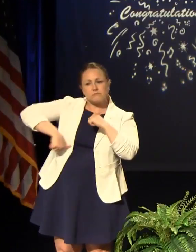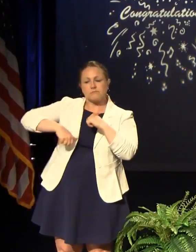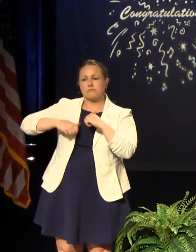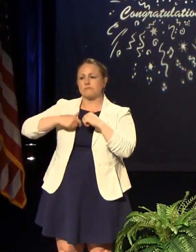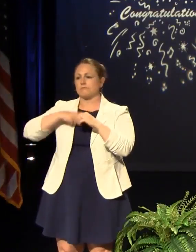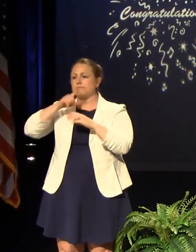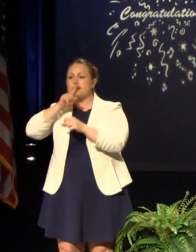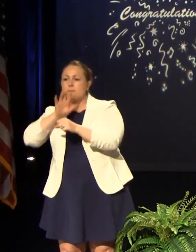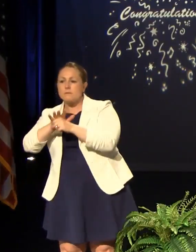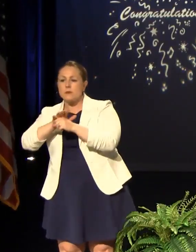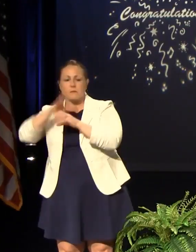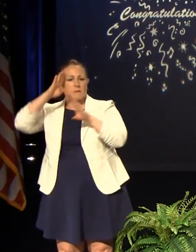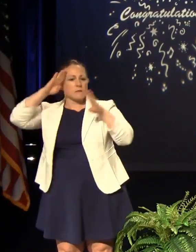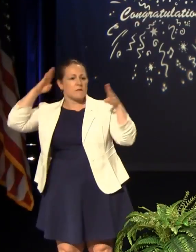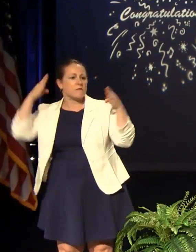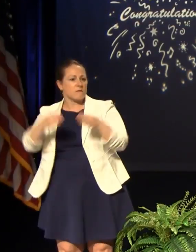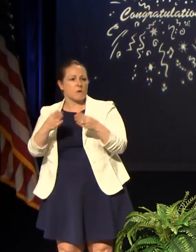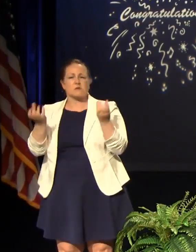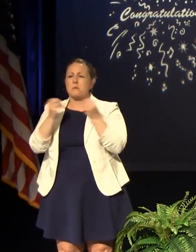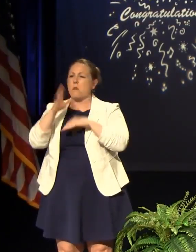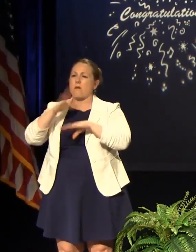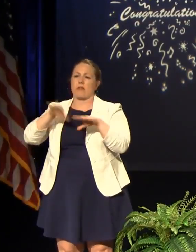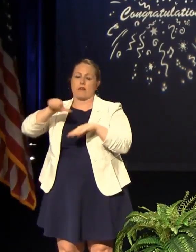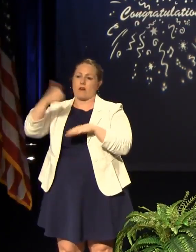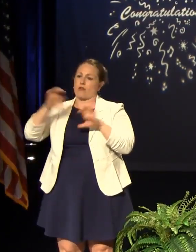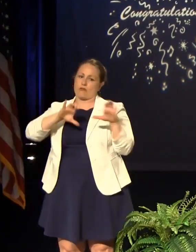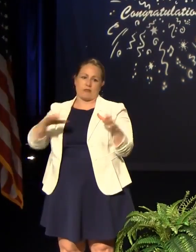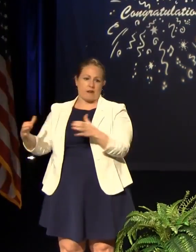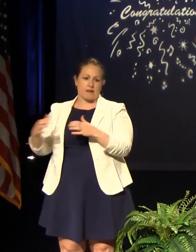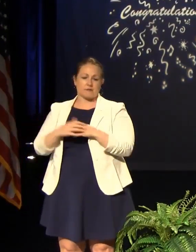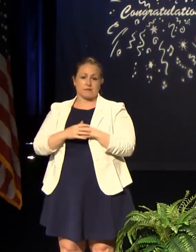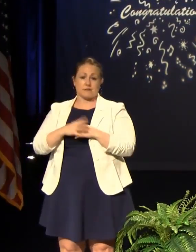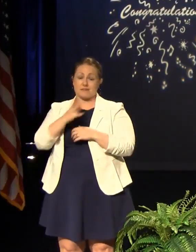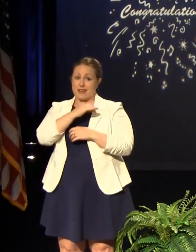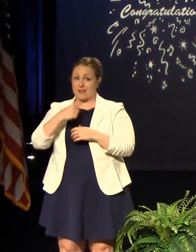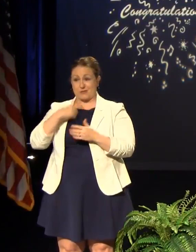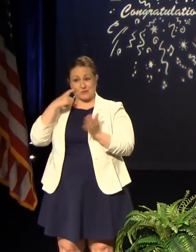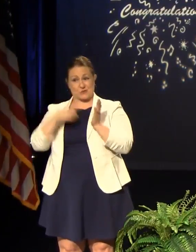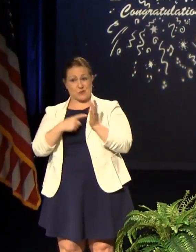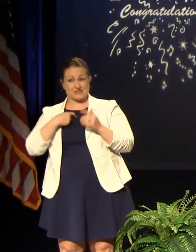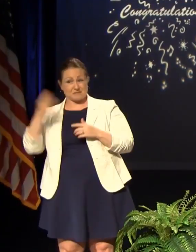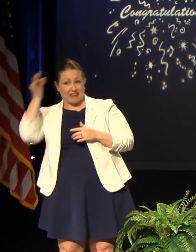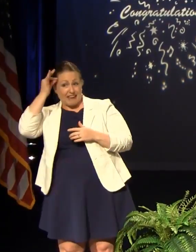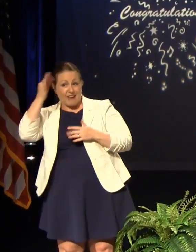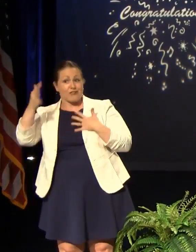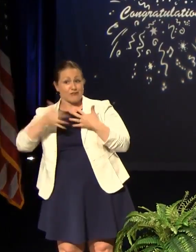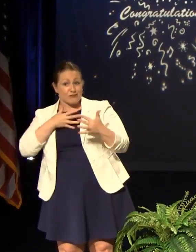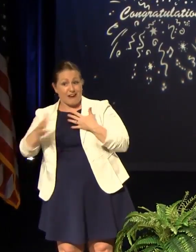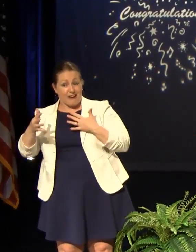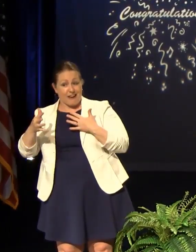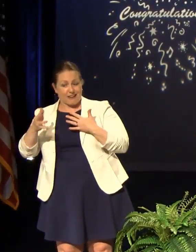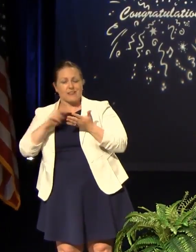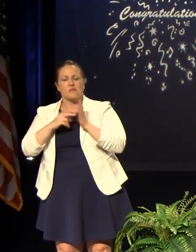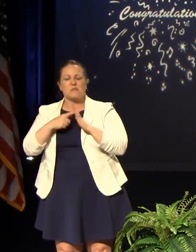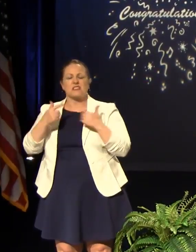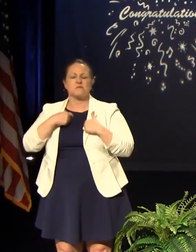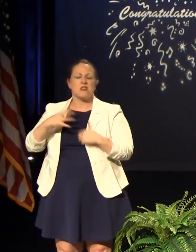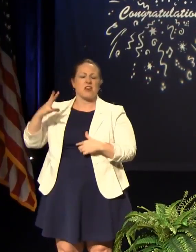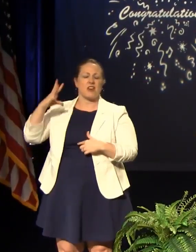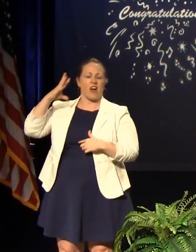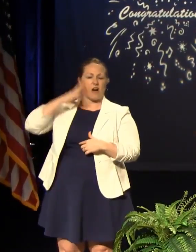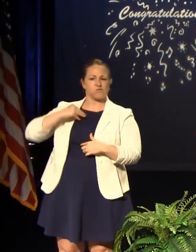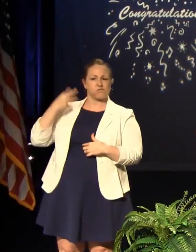any class in my experience. And noting my gray hair, I say this from experience.